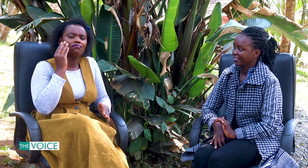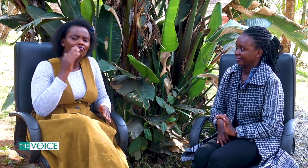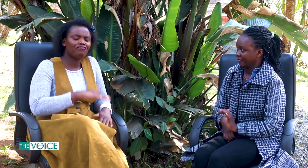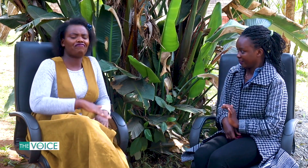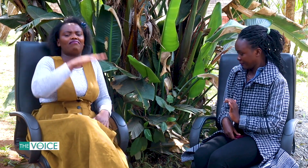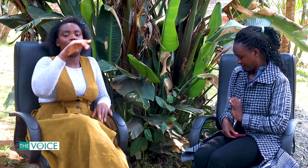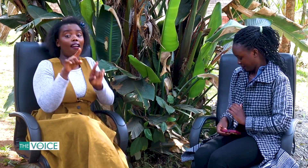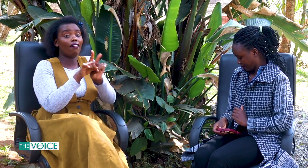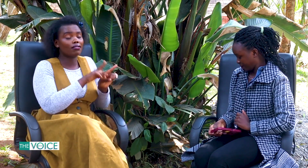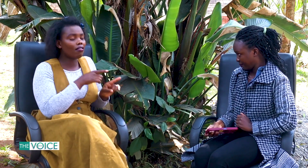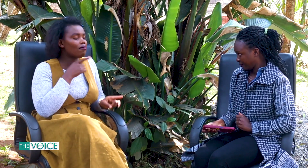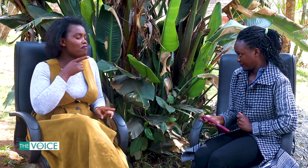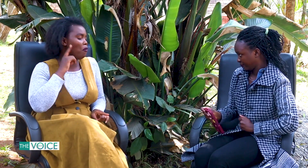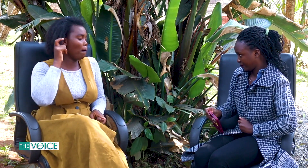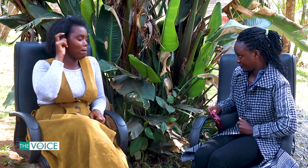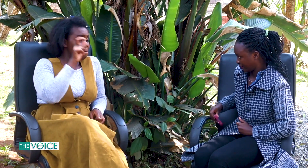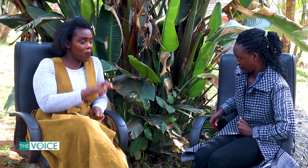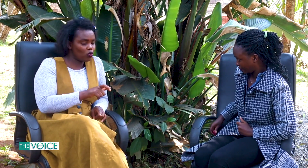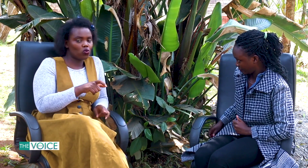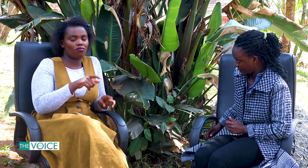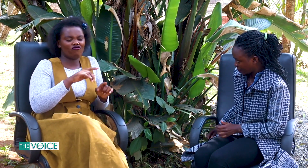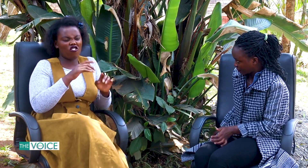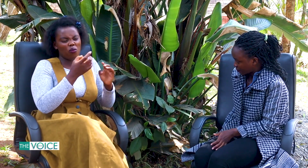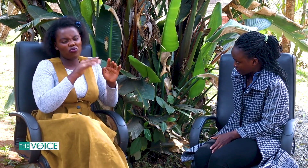her story and her experience growing up.